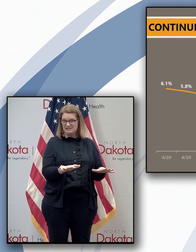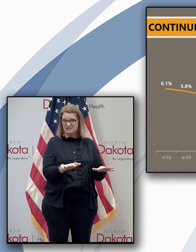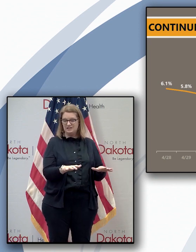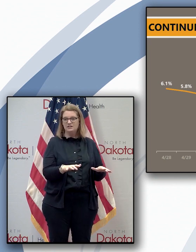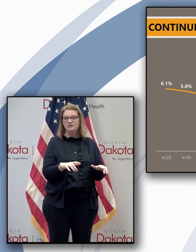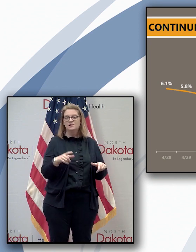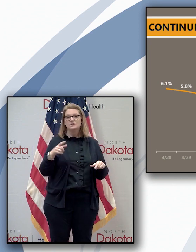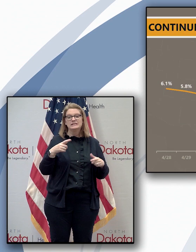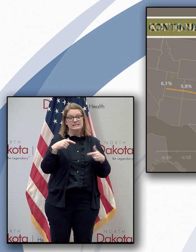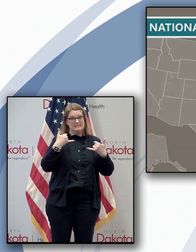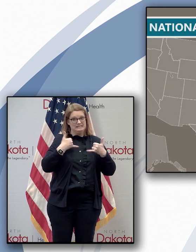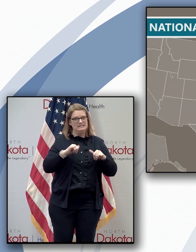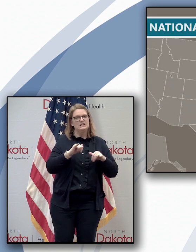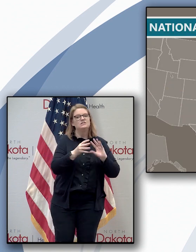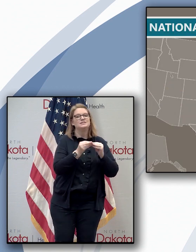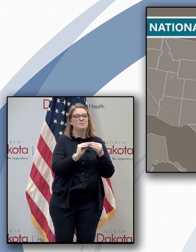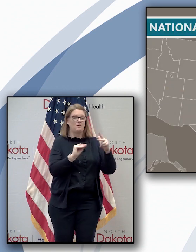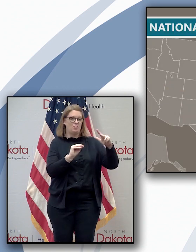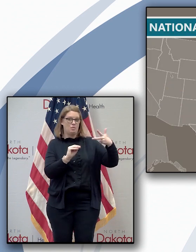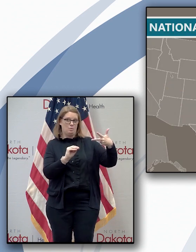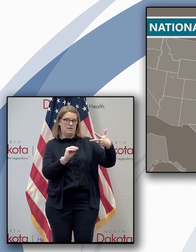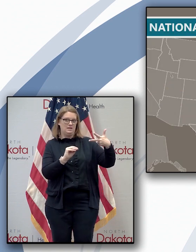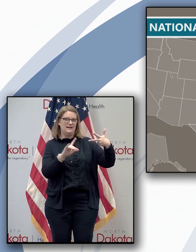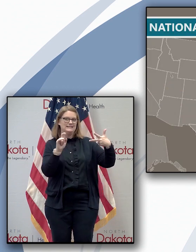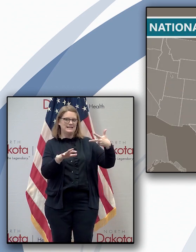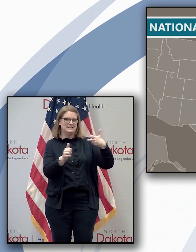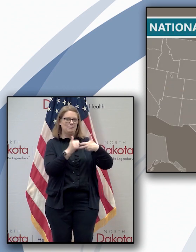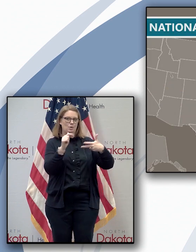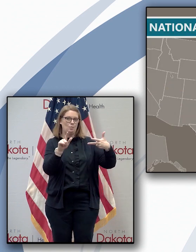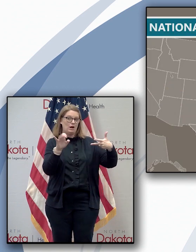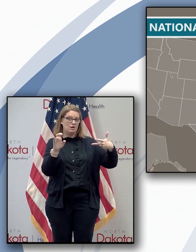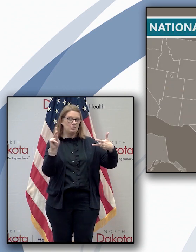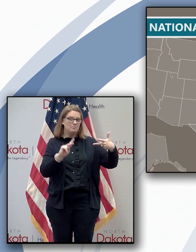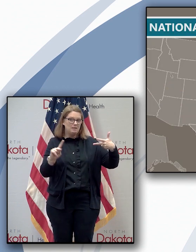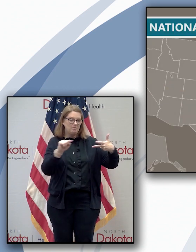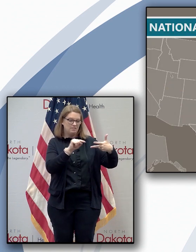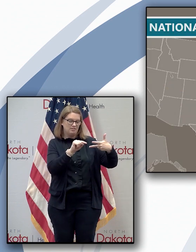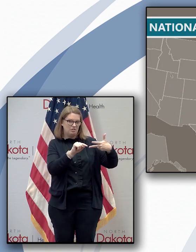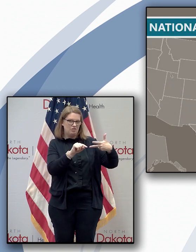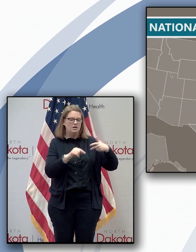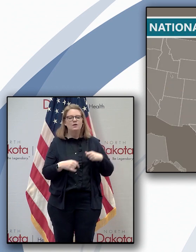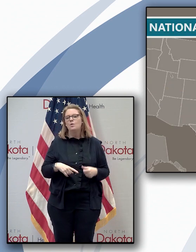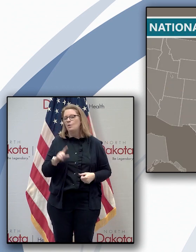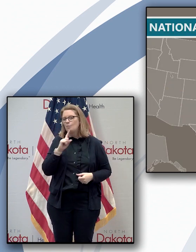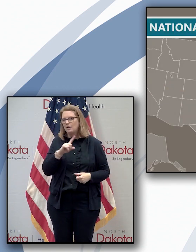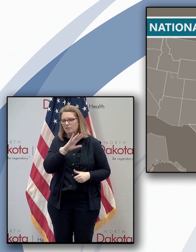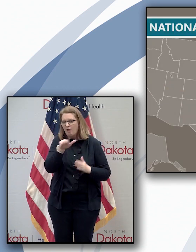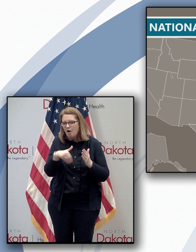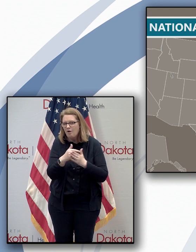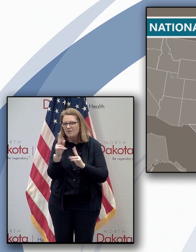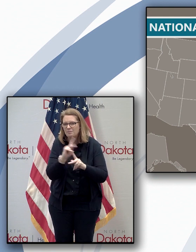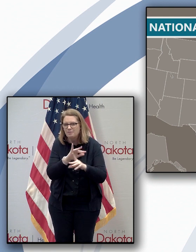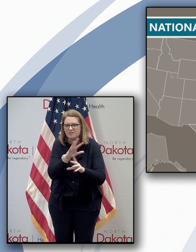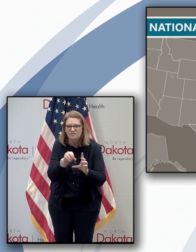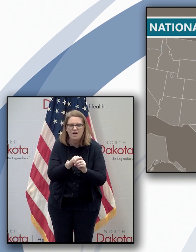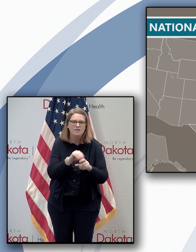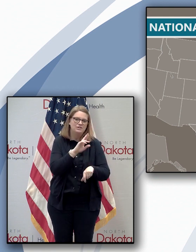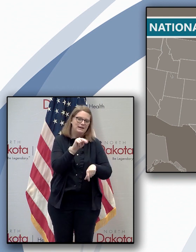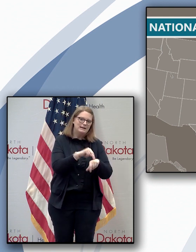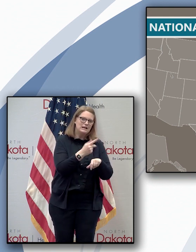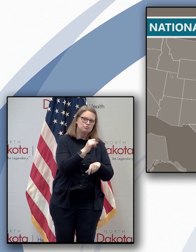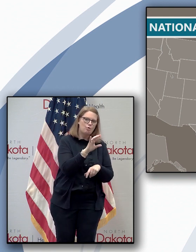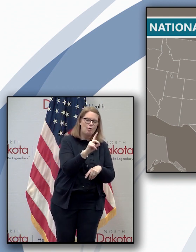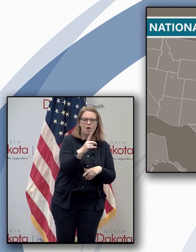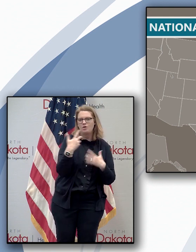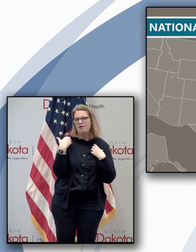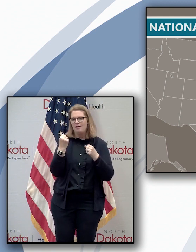rank third in the nation in testing per capita. And I want to thank all the people that are involved in this, whether it's our National Guardsmen, our